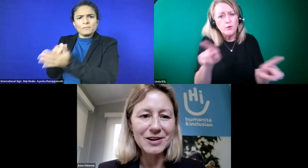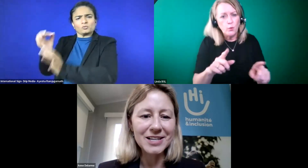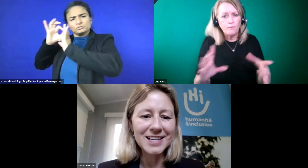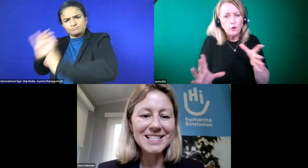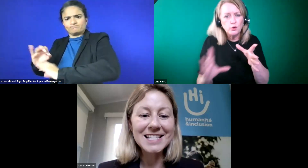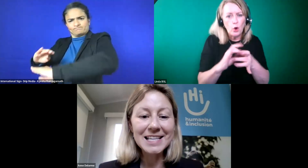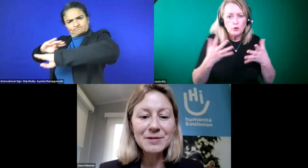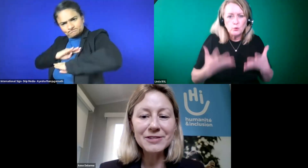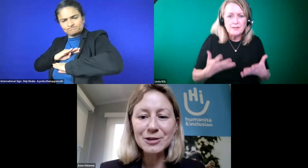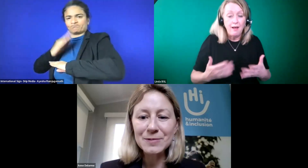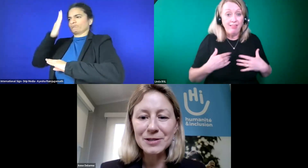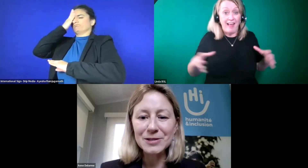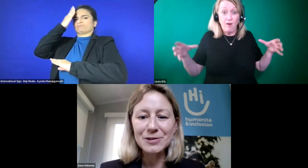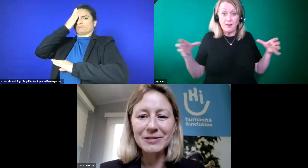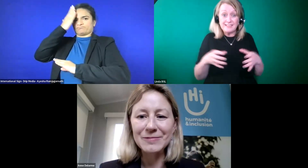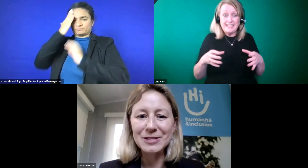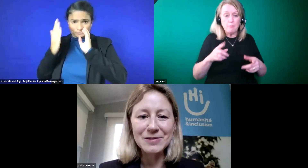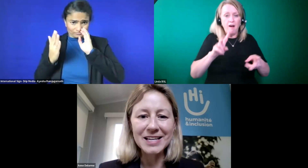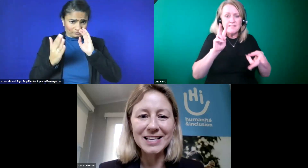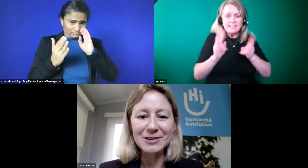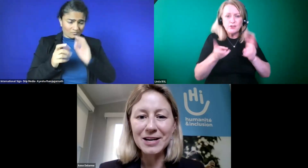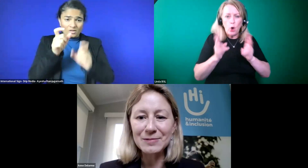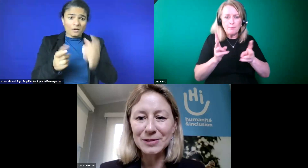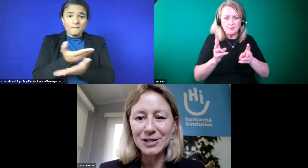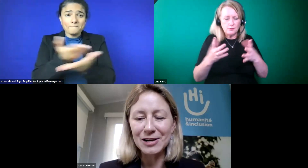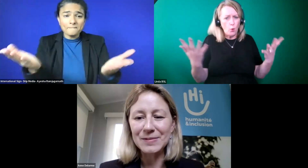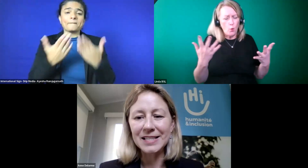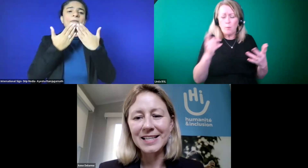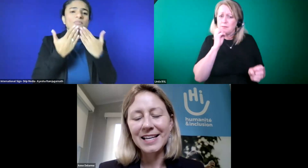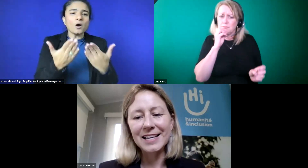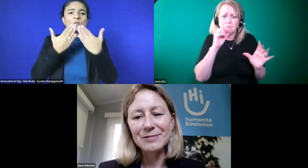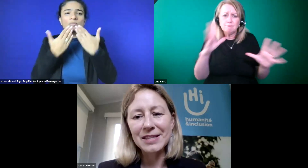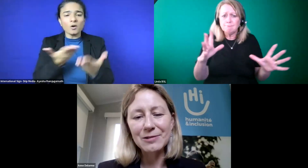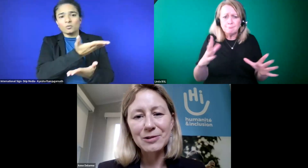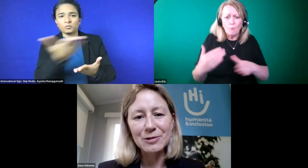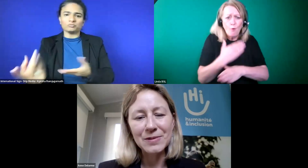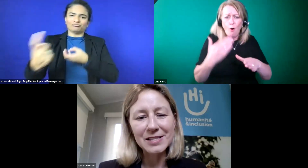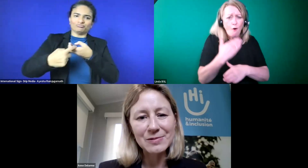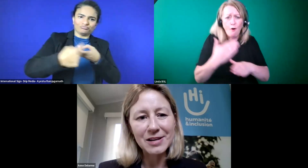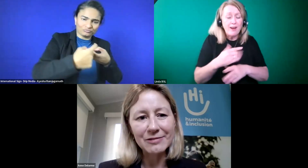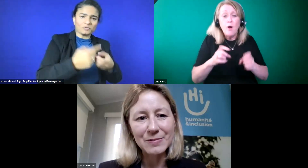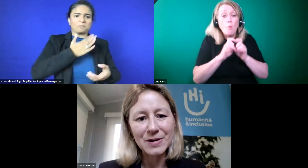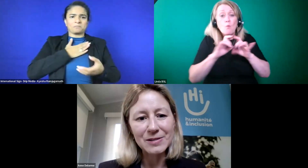to our team of interpreters who have been doing an incredible job and